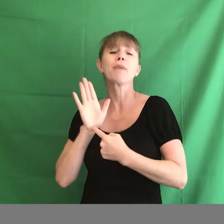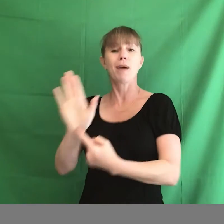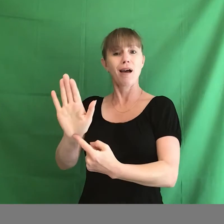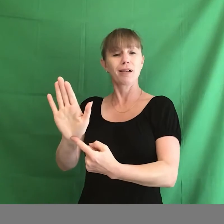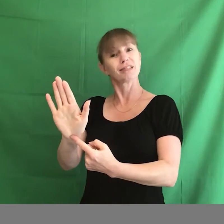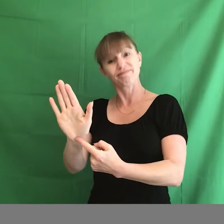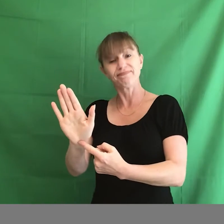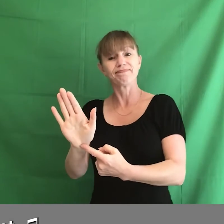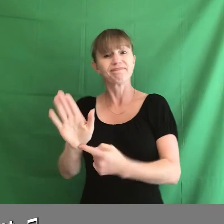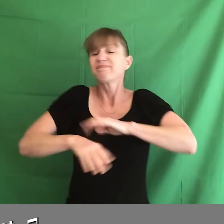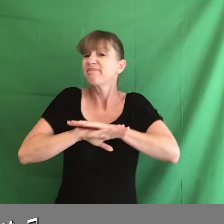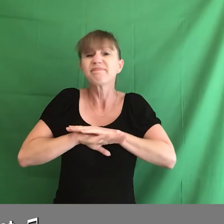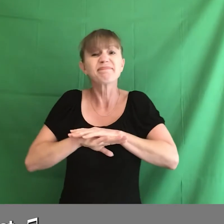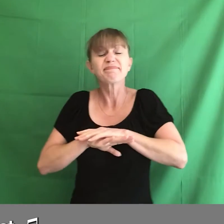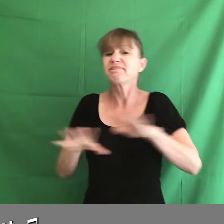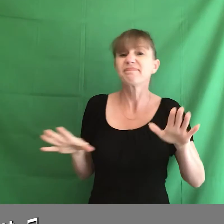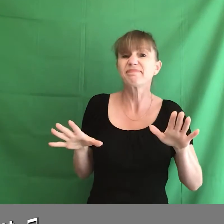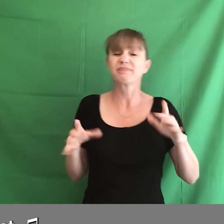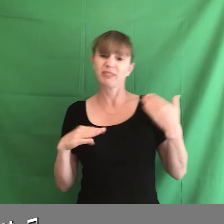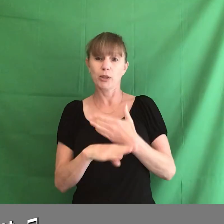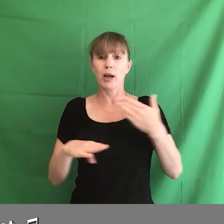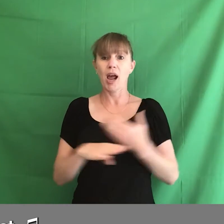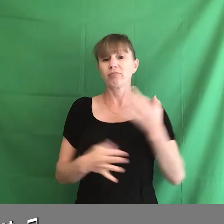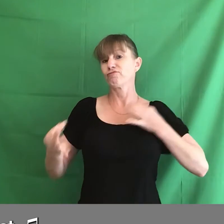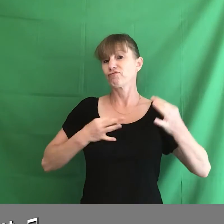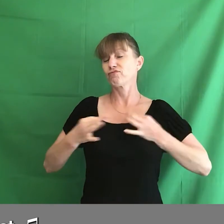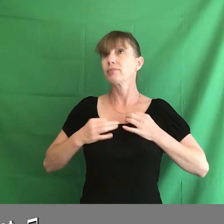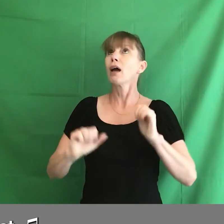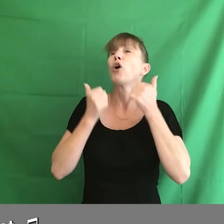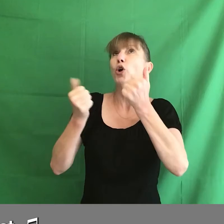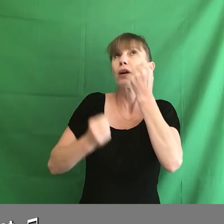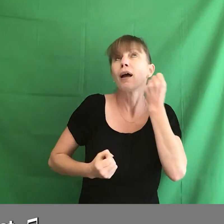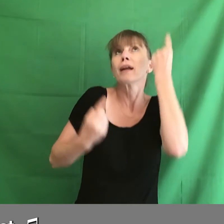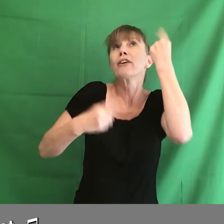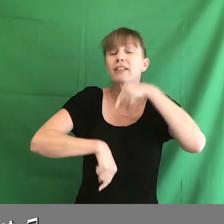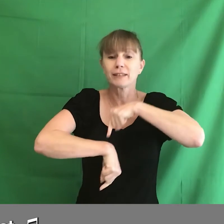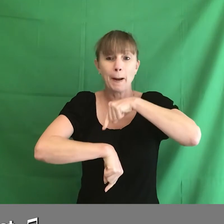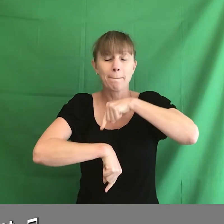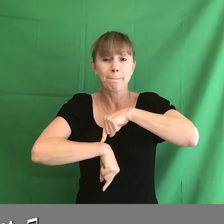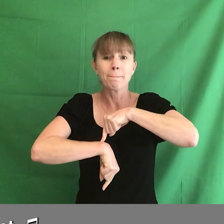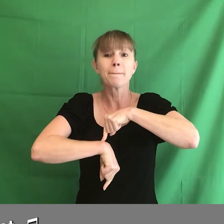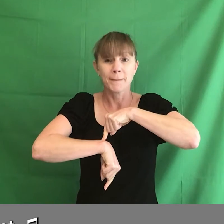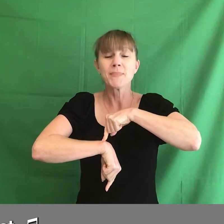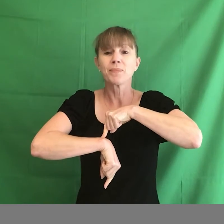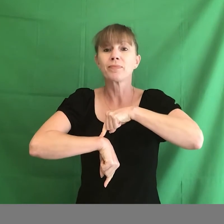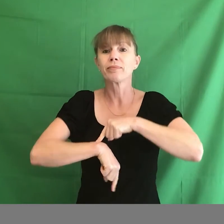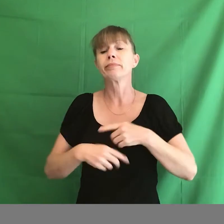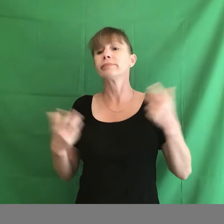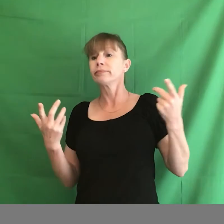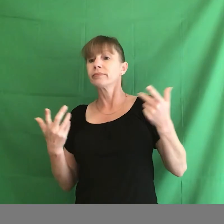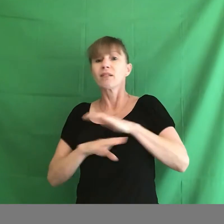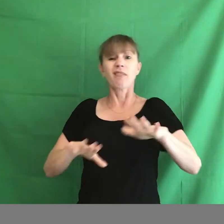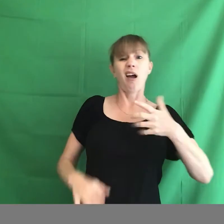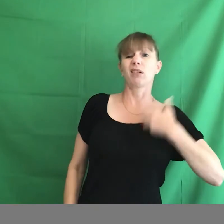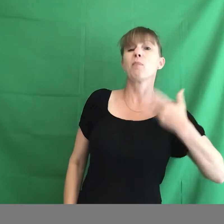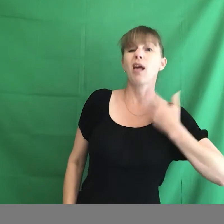big statement, not a weird act, just a good idea at the time. Will